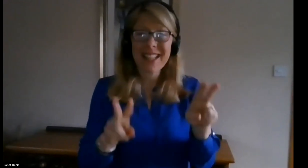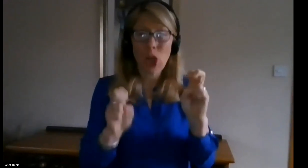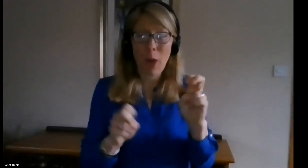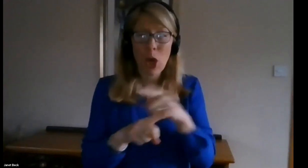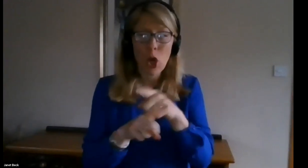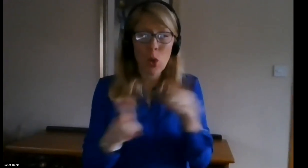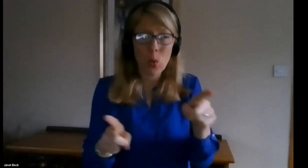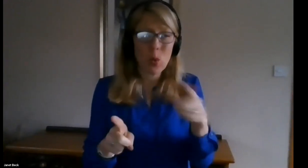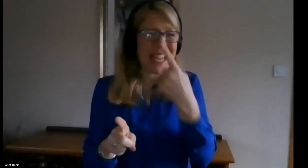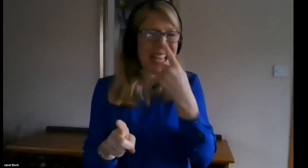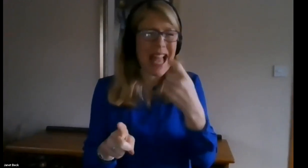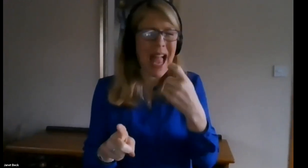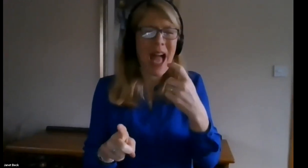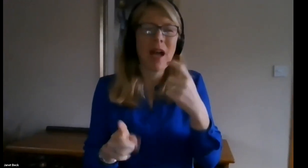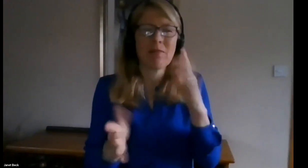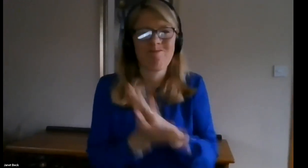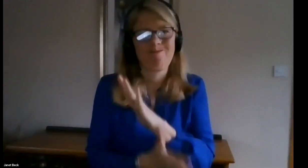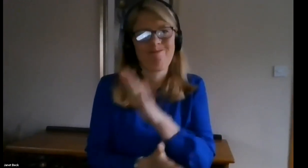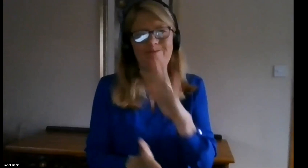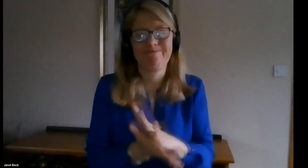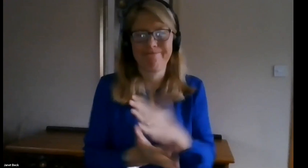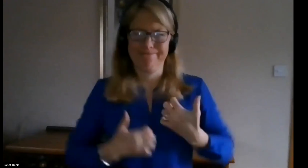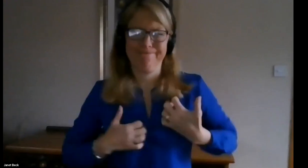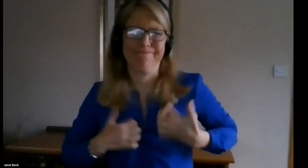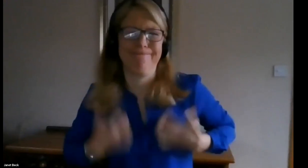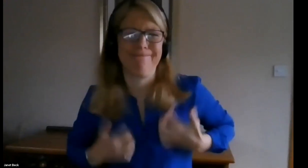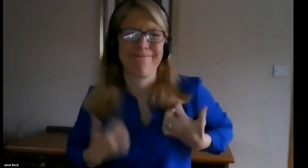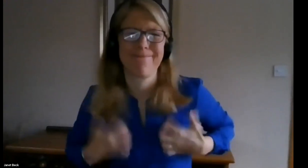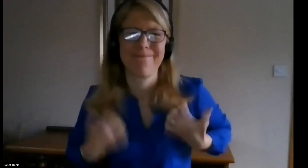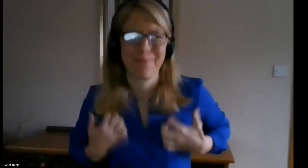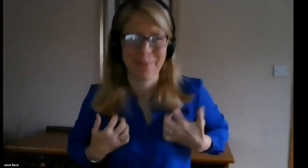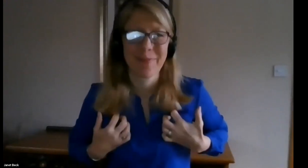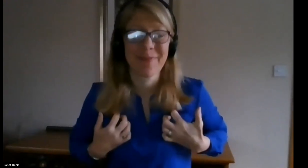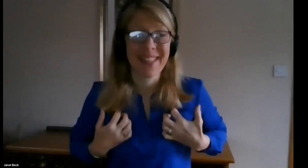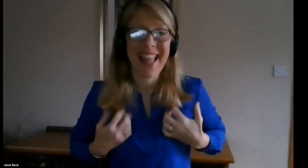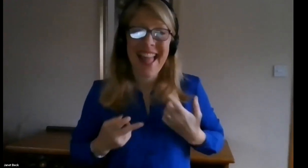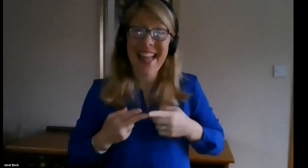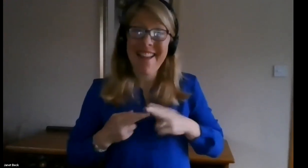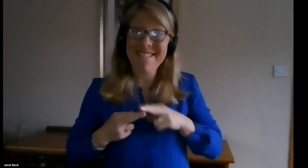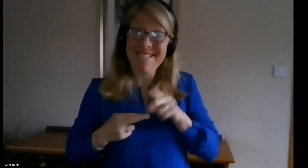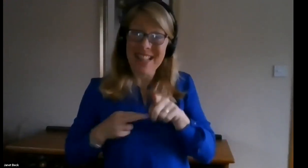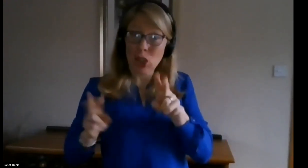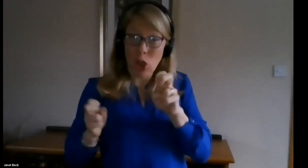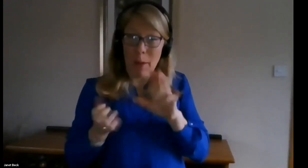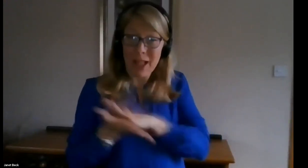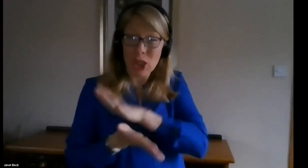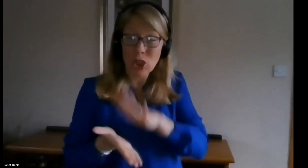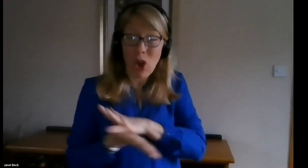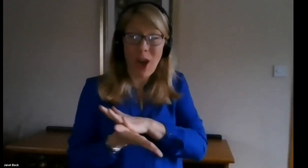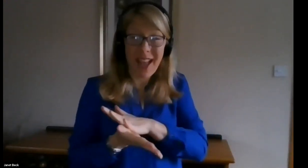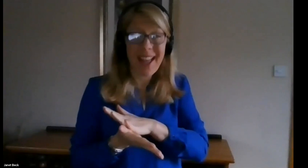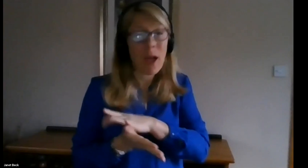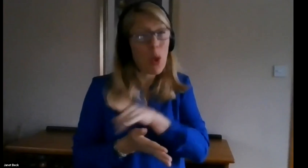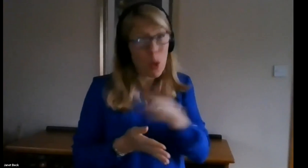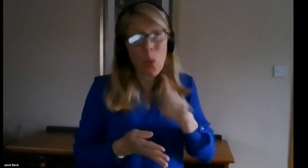passionate about. And even if you do that, there's going to be times where you absolutely hate it and it's not going to be fun.